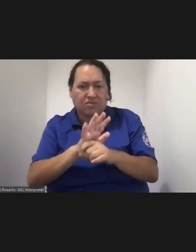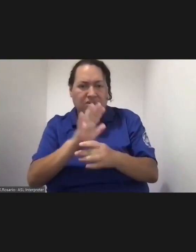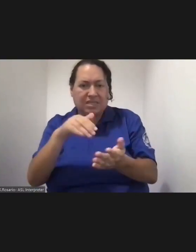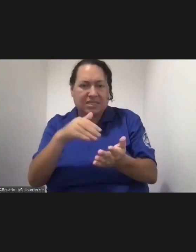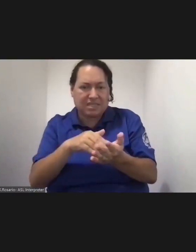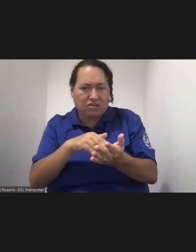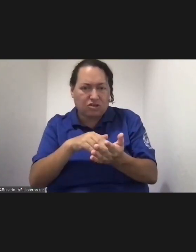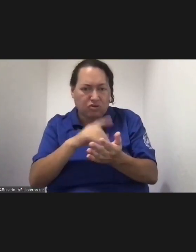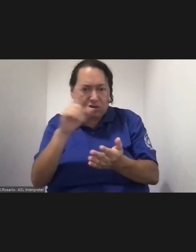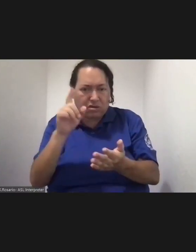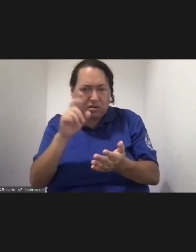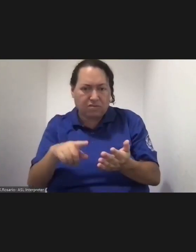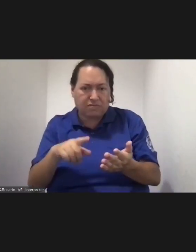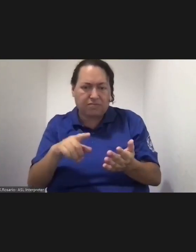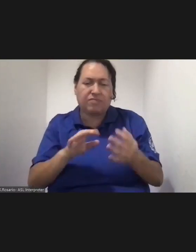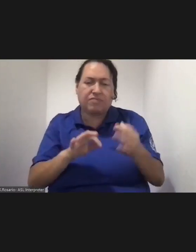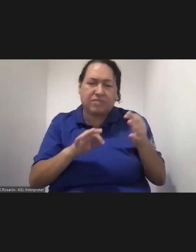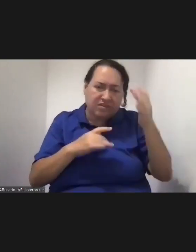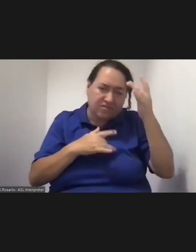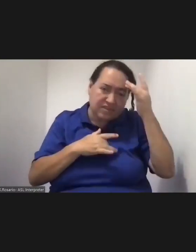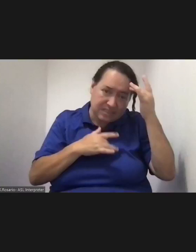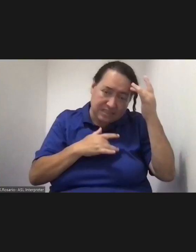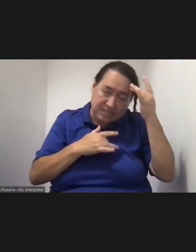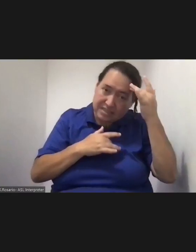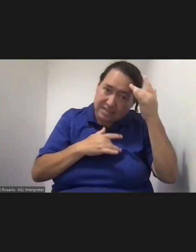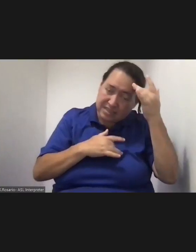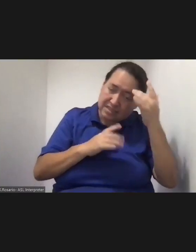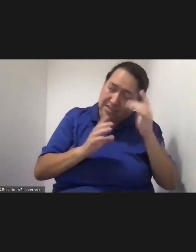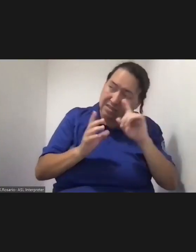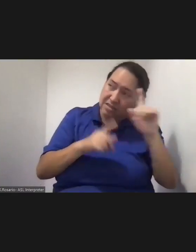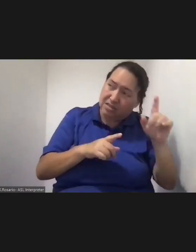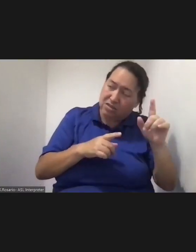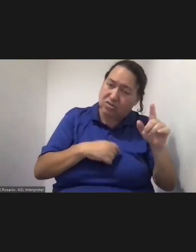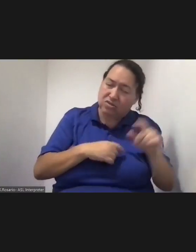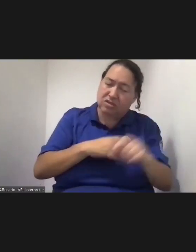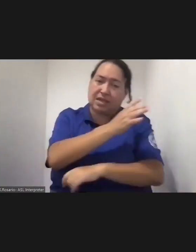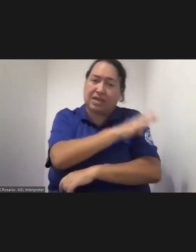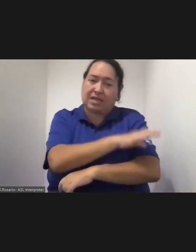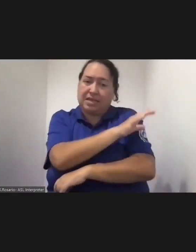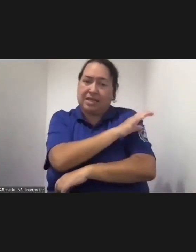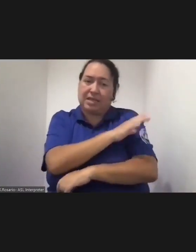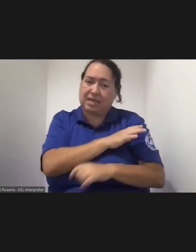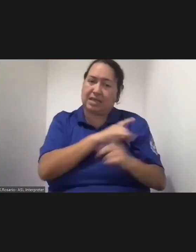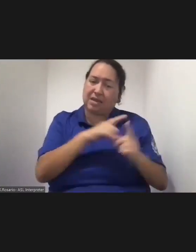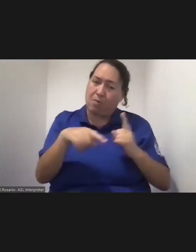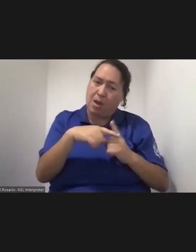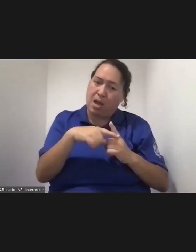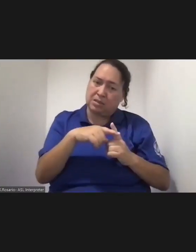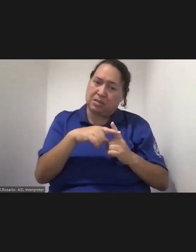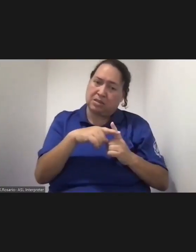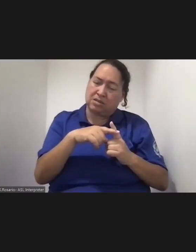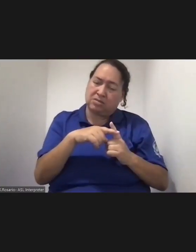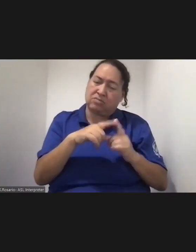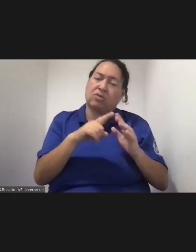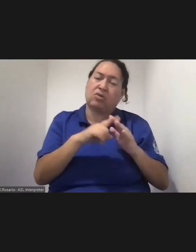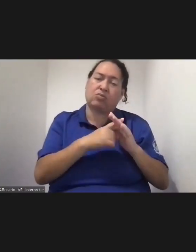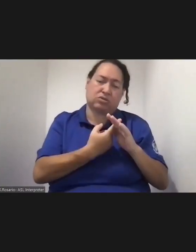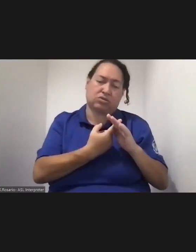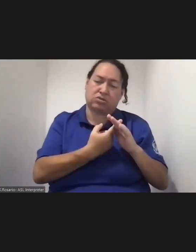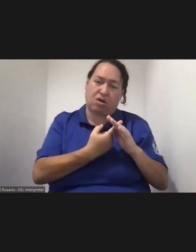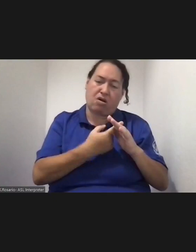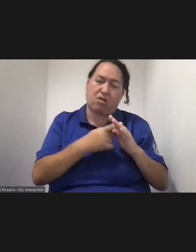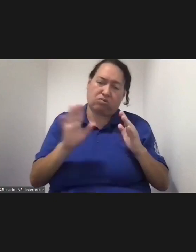If you're symptomatic and you go to the clinic to get tested and you're positive, then we start your case